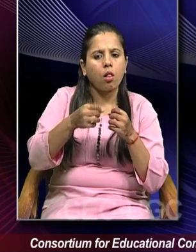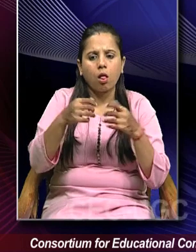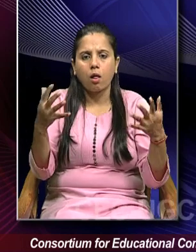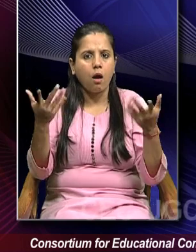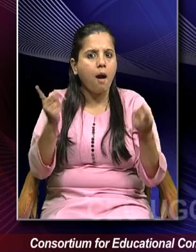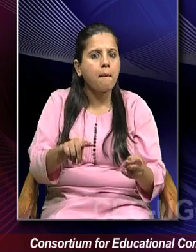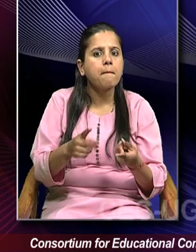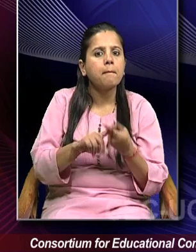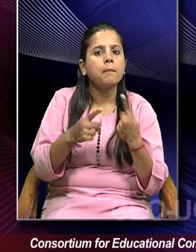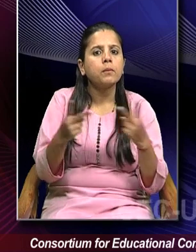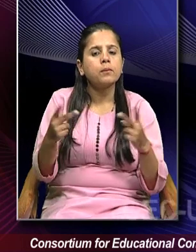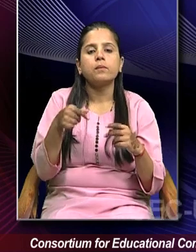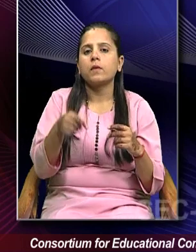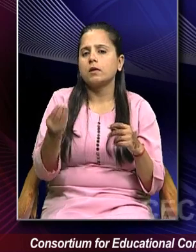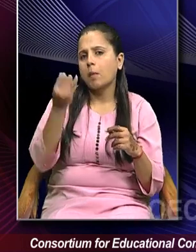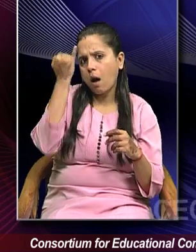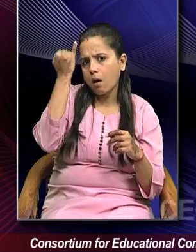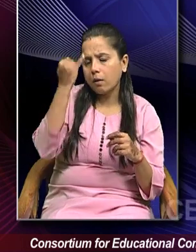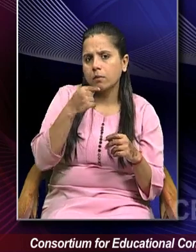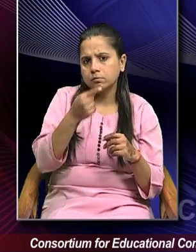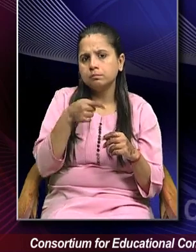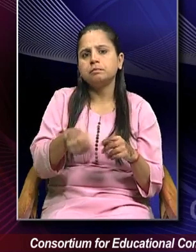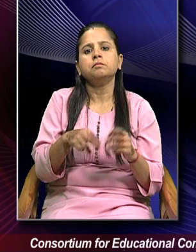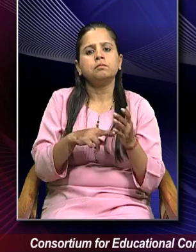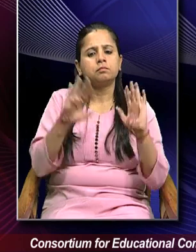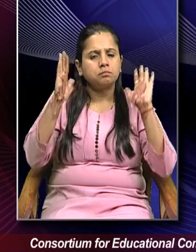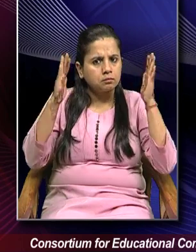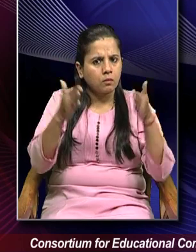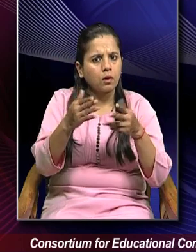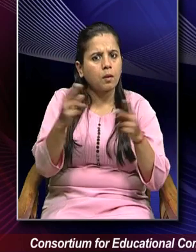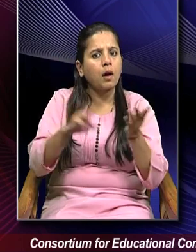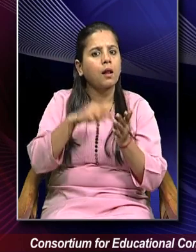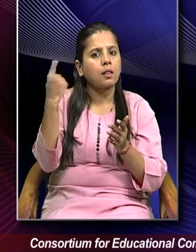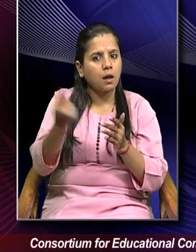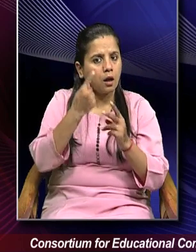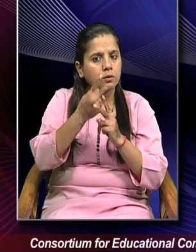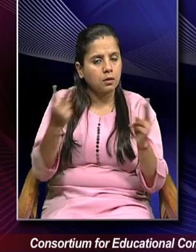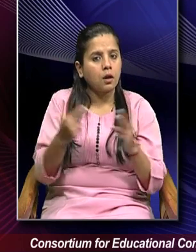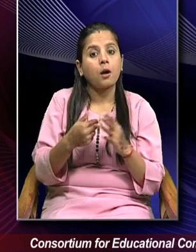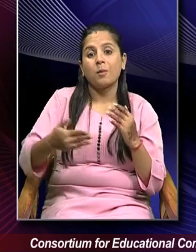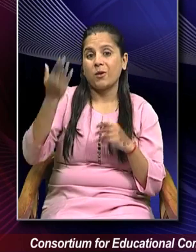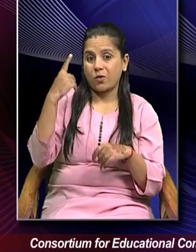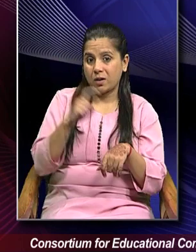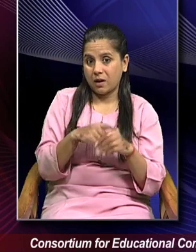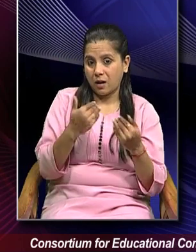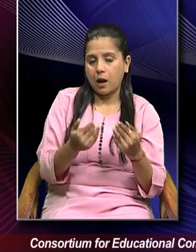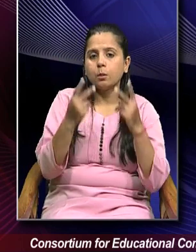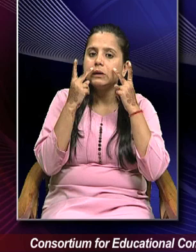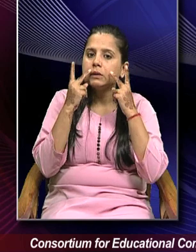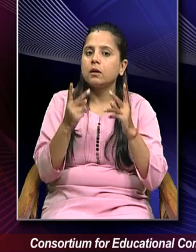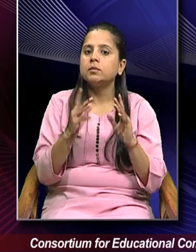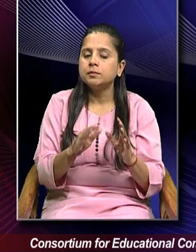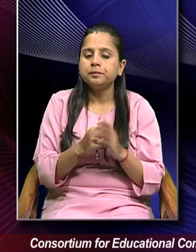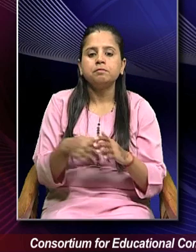So such kind of ideas relating to narrow nationalism at that point of time, that was also being seen